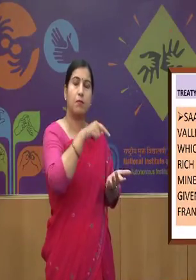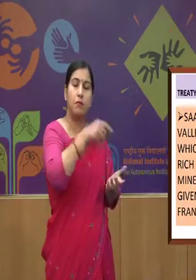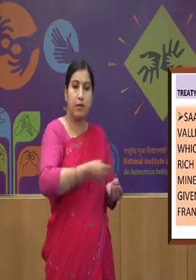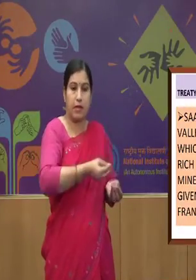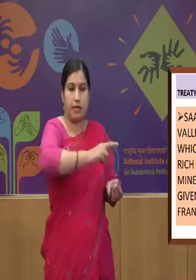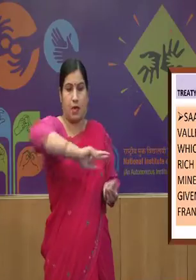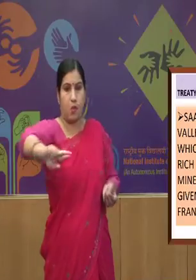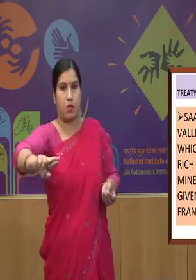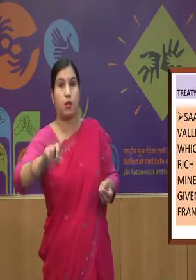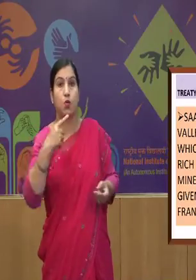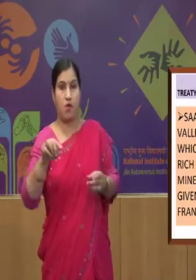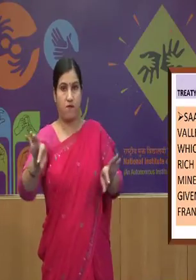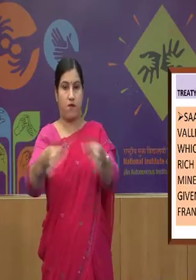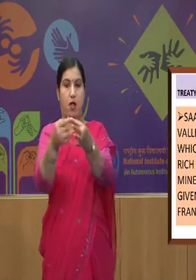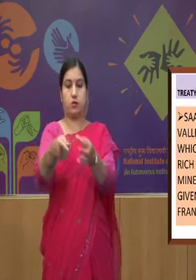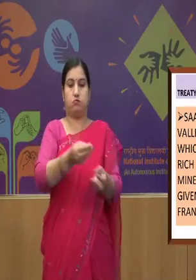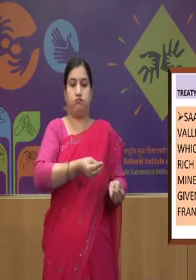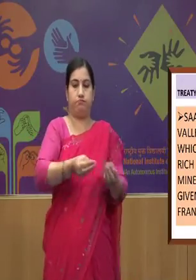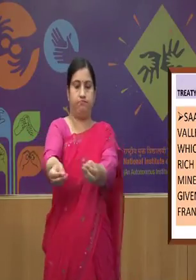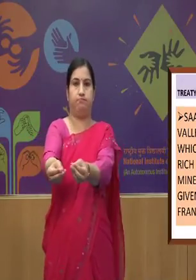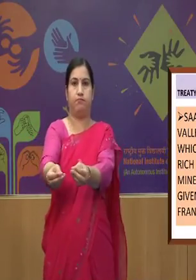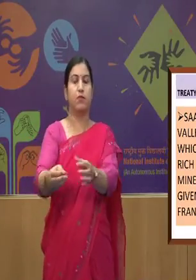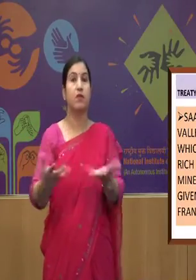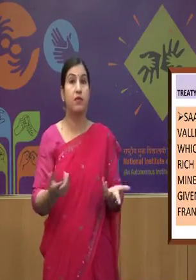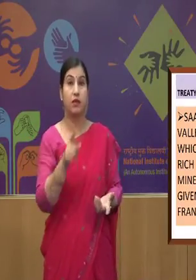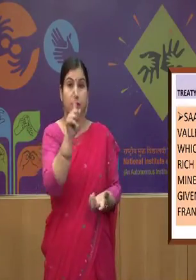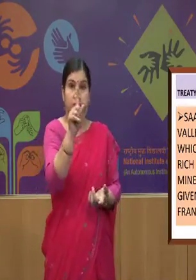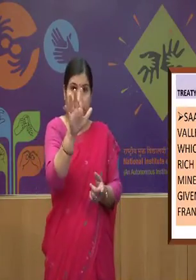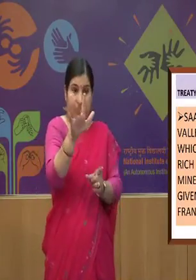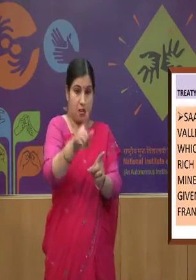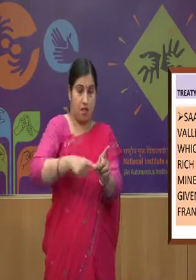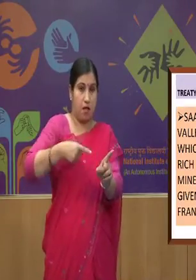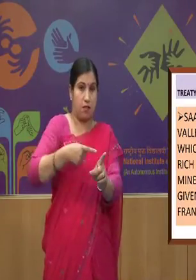was given to France for 15 years.